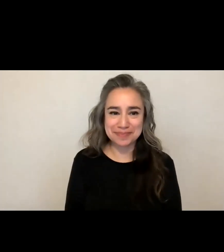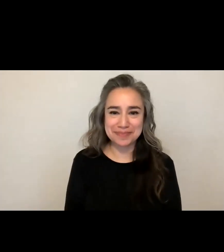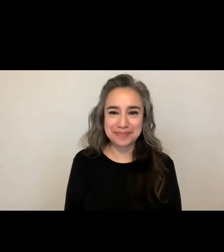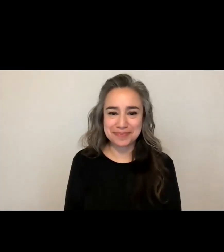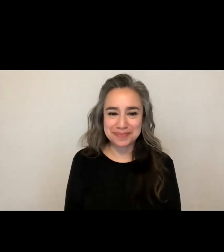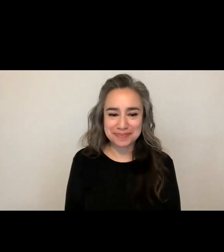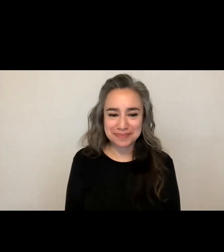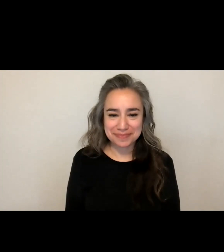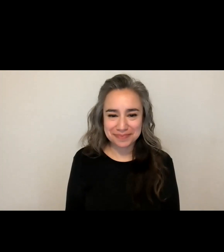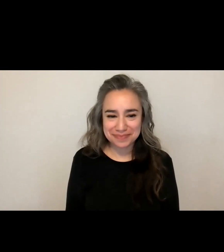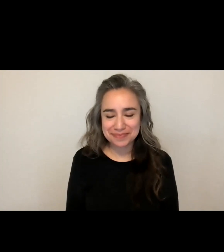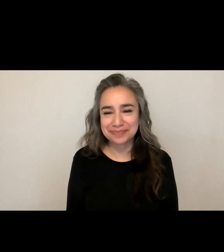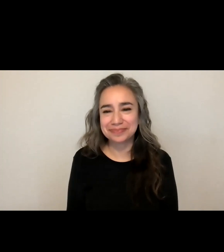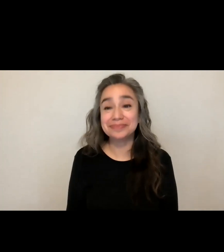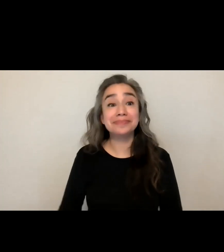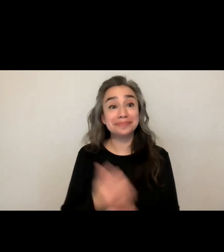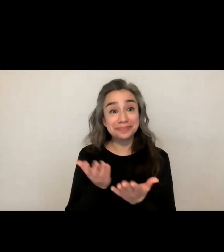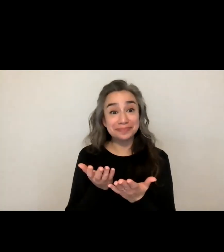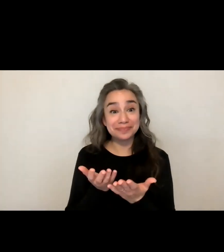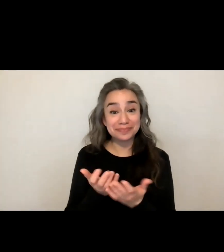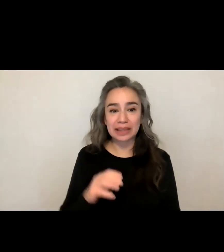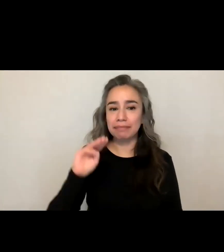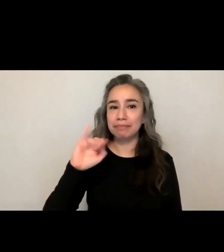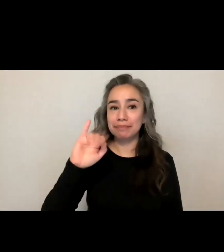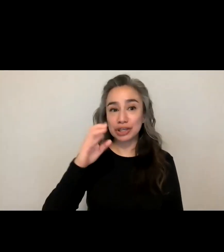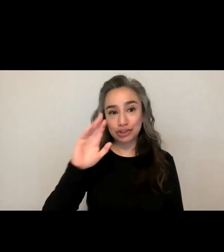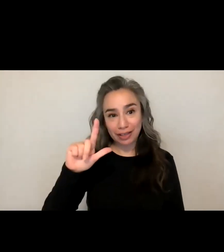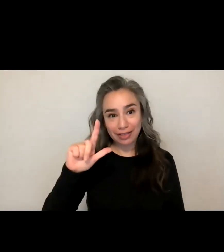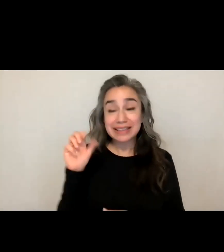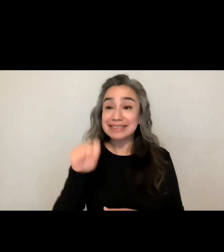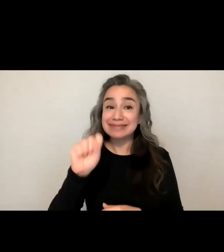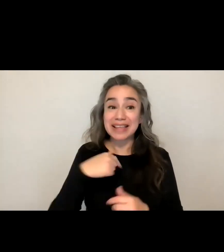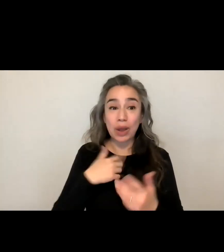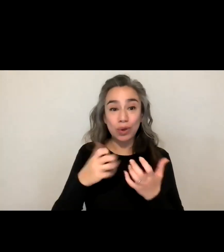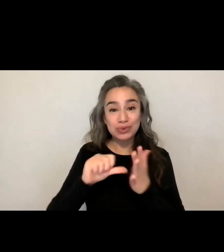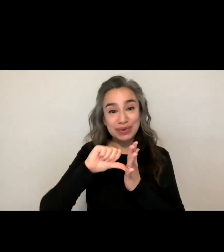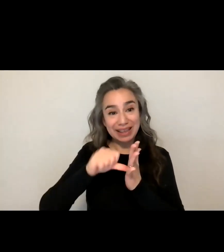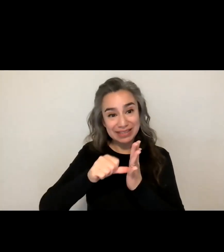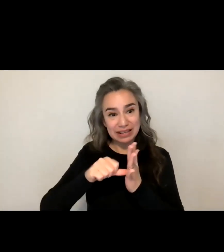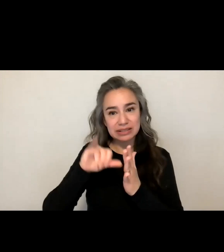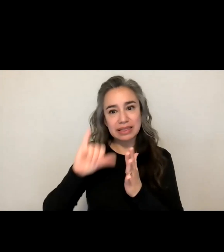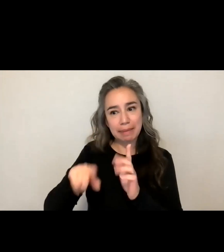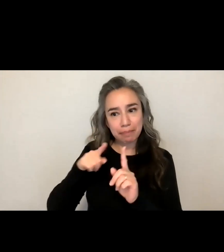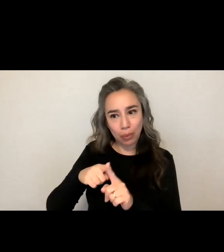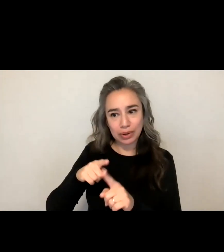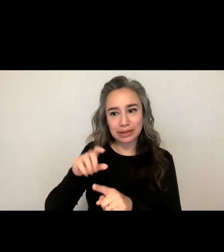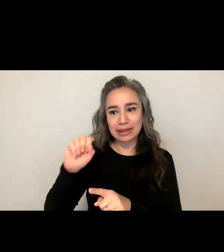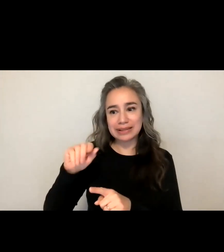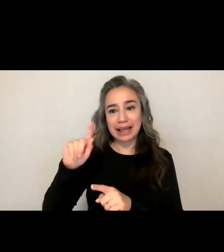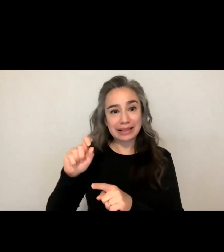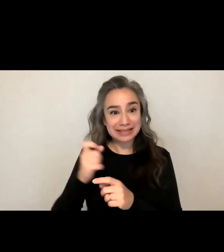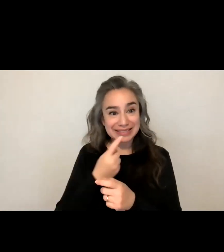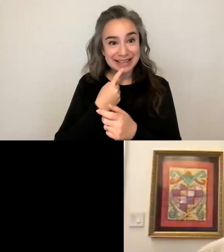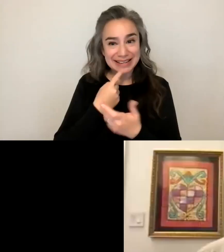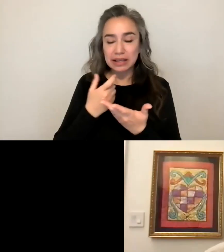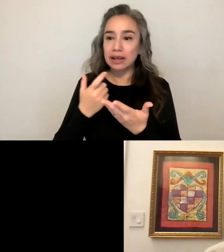Okay, yes. So I'd like to amplify the point that Sally is making. I think Sally might be very polite